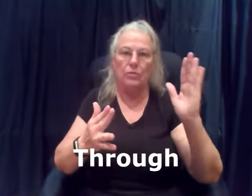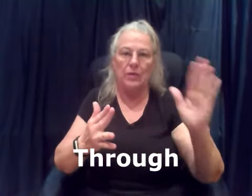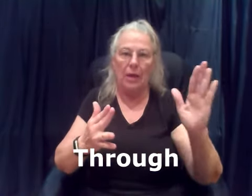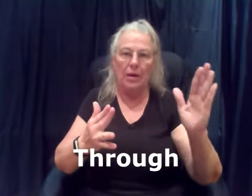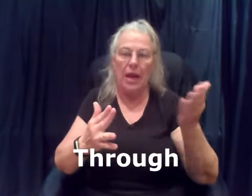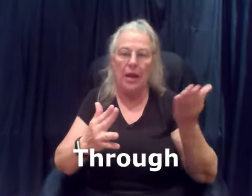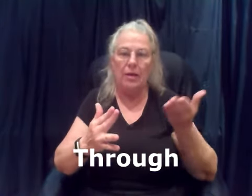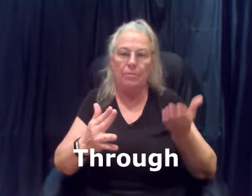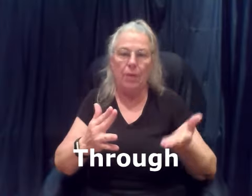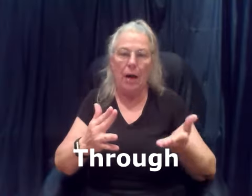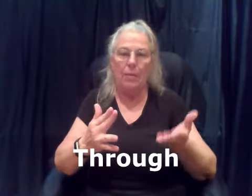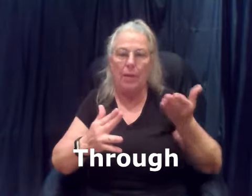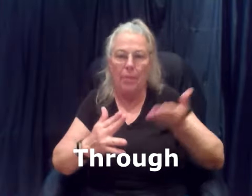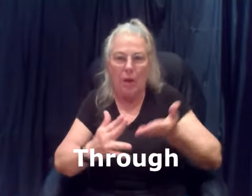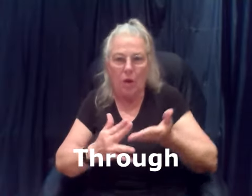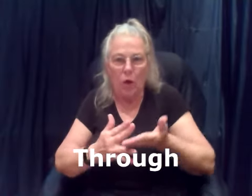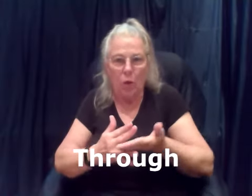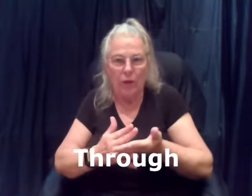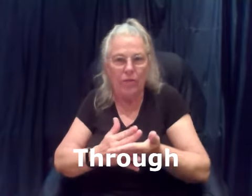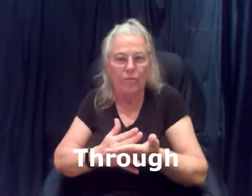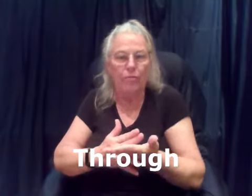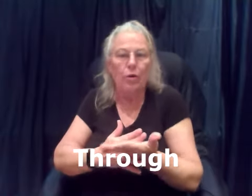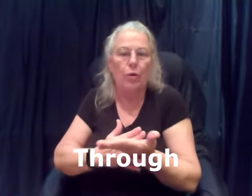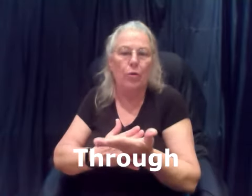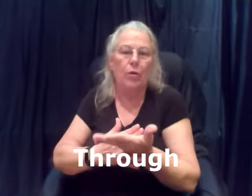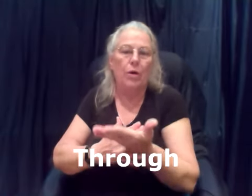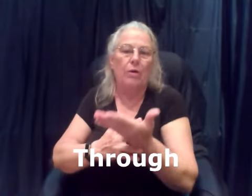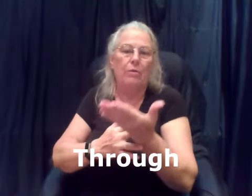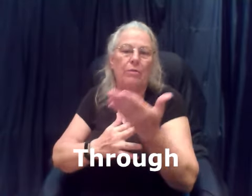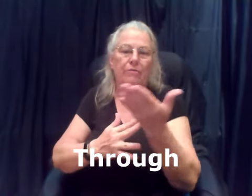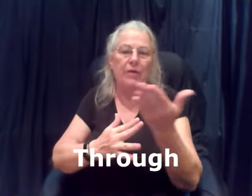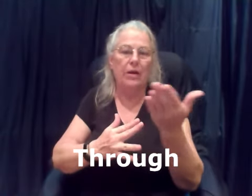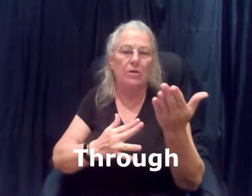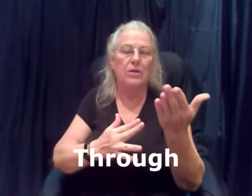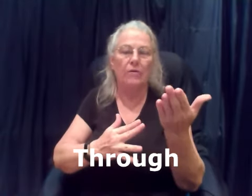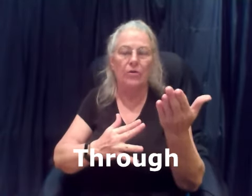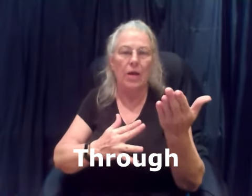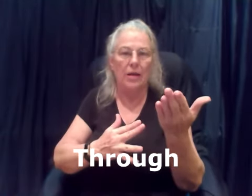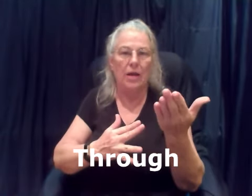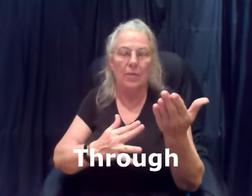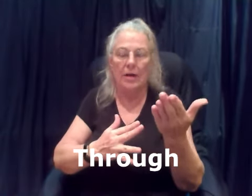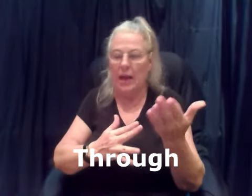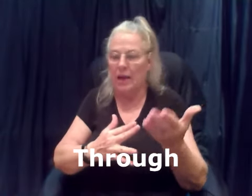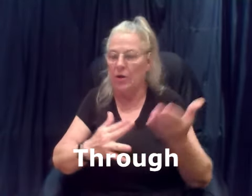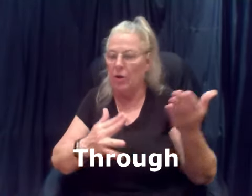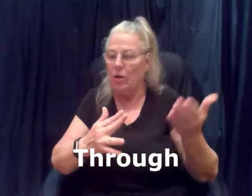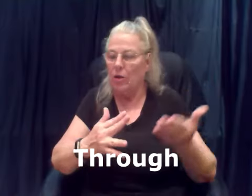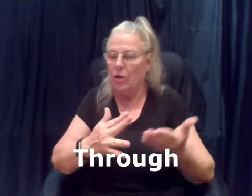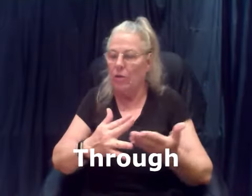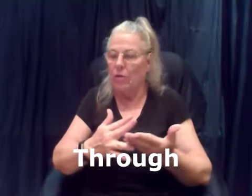Dominant hand, palm up, going through the fingers of your non-dominant hand.